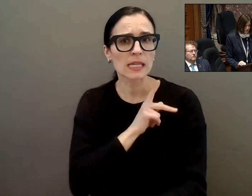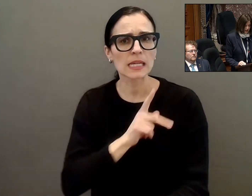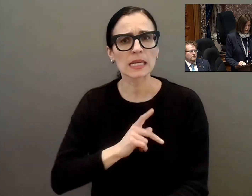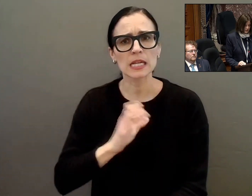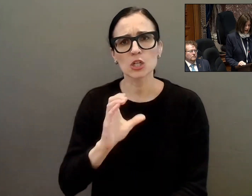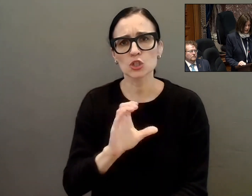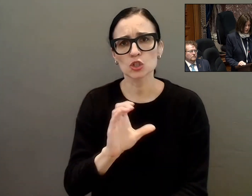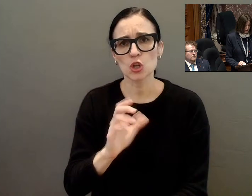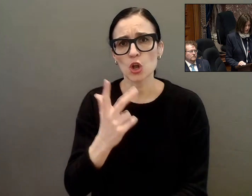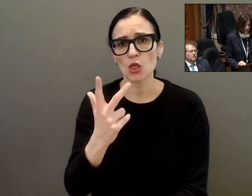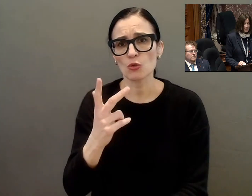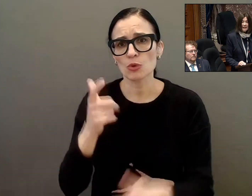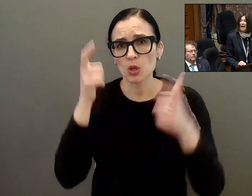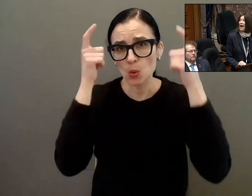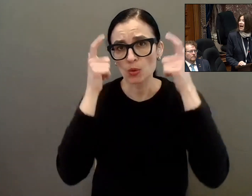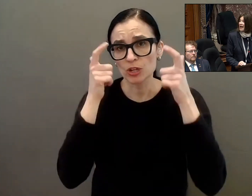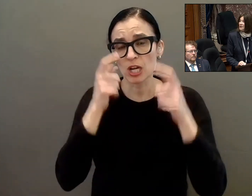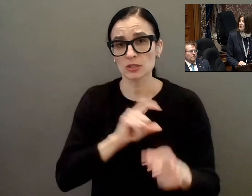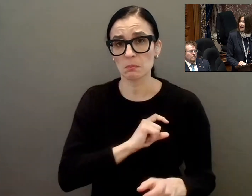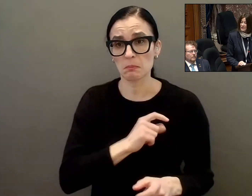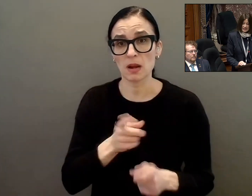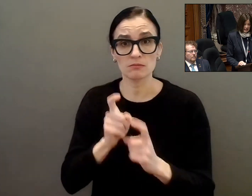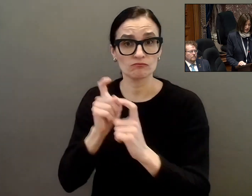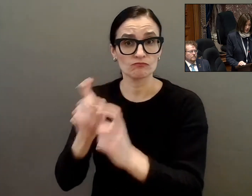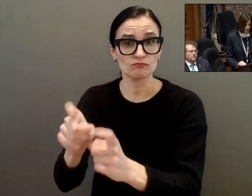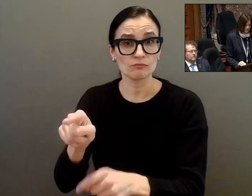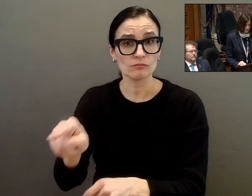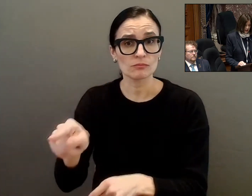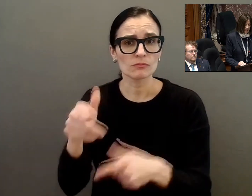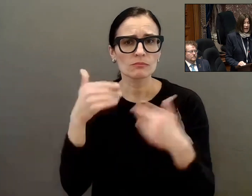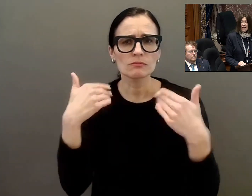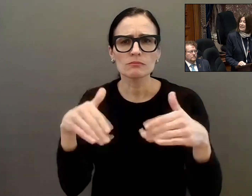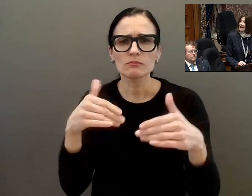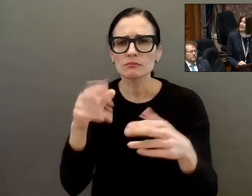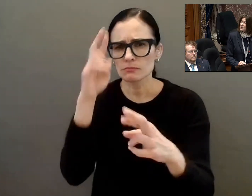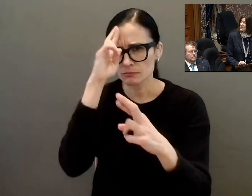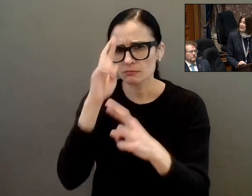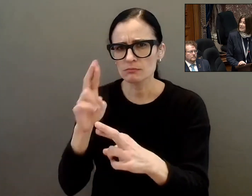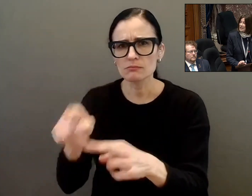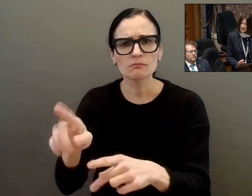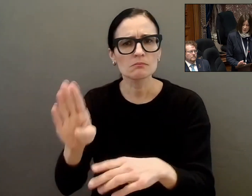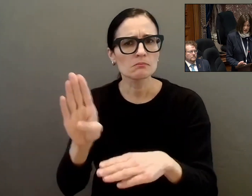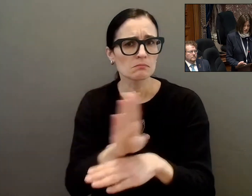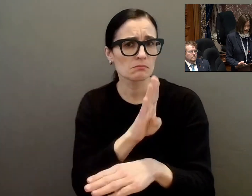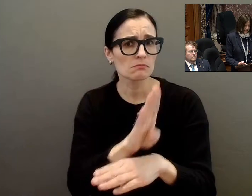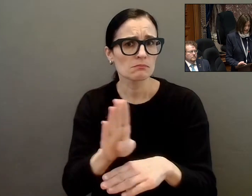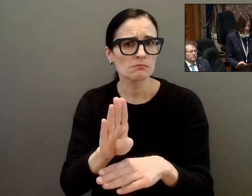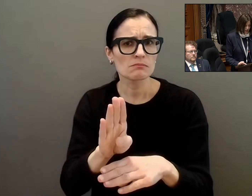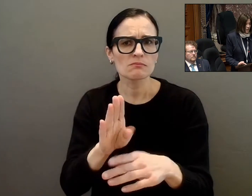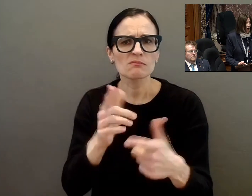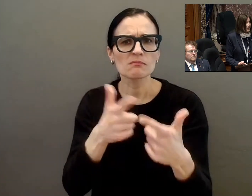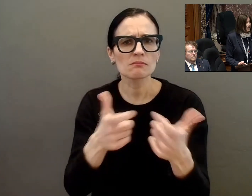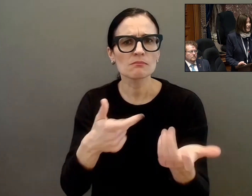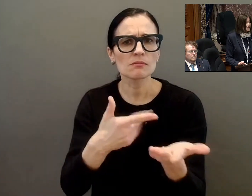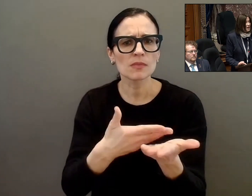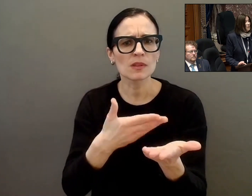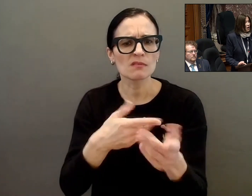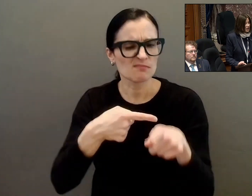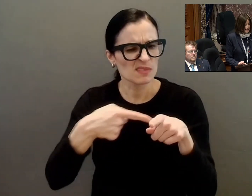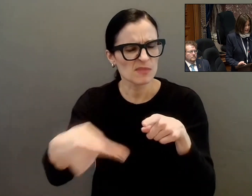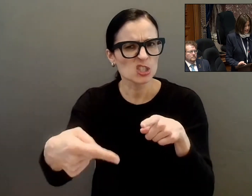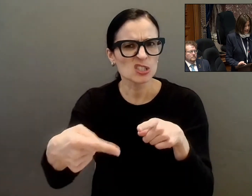impressive career spanning both the public and private sectors. His expertise in speechwriting,